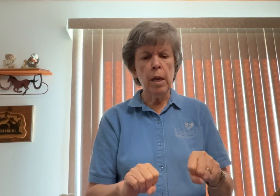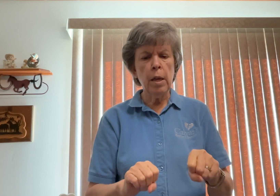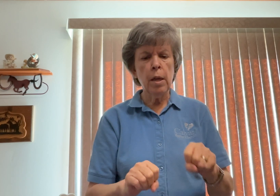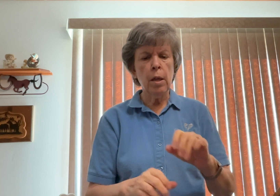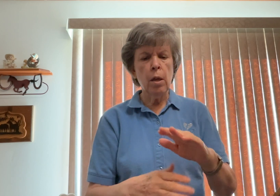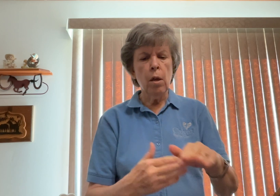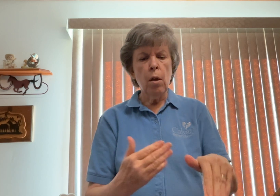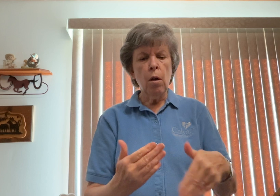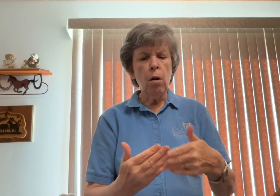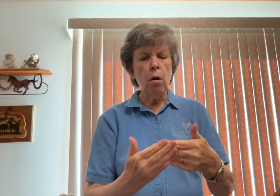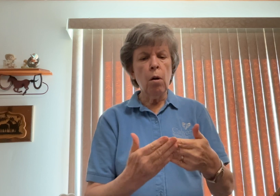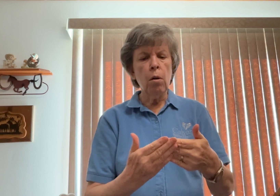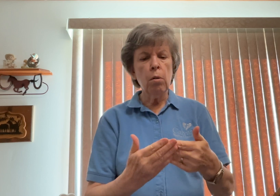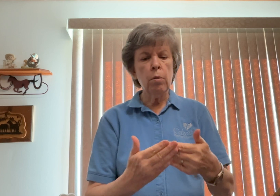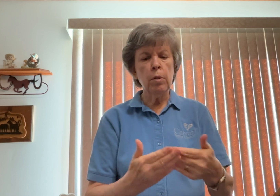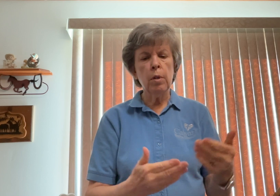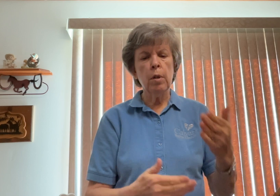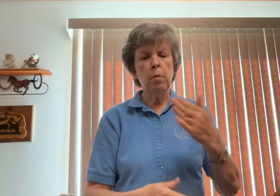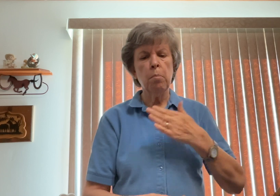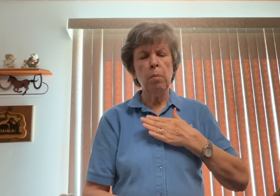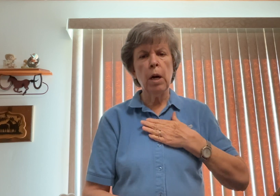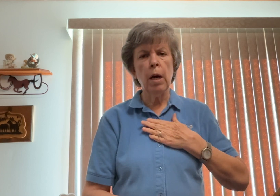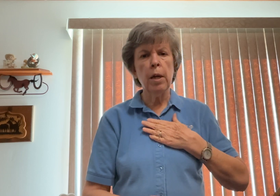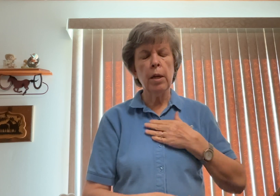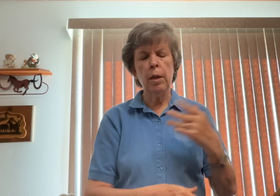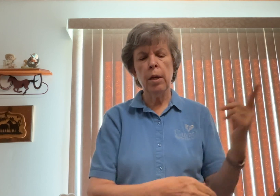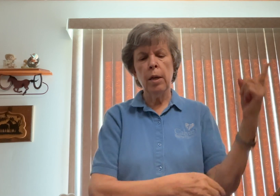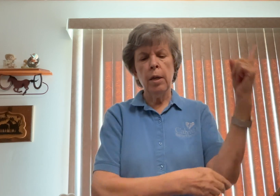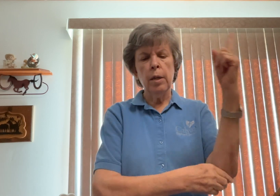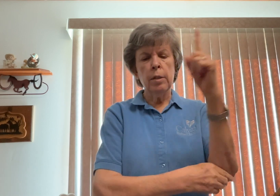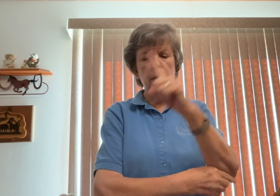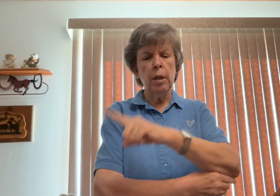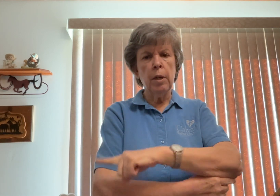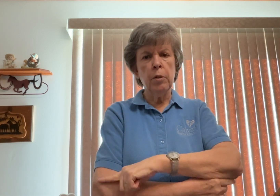may all my days